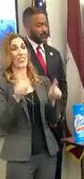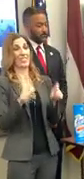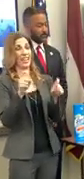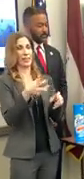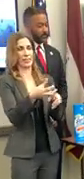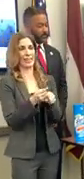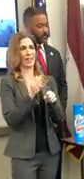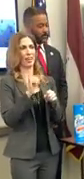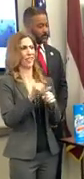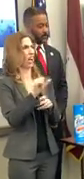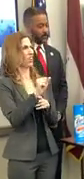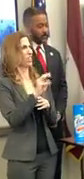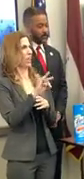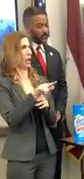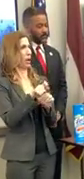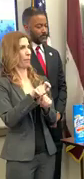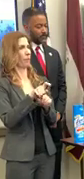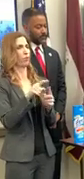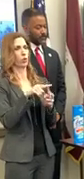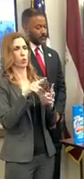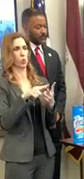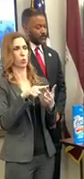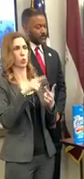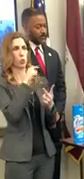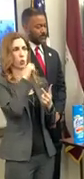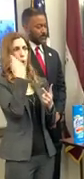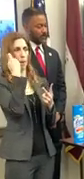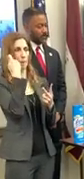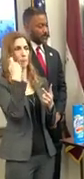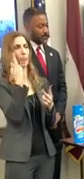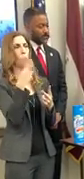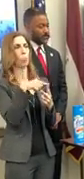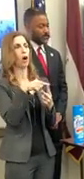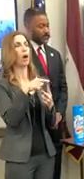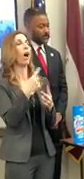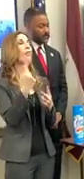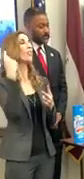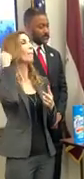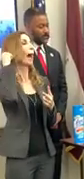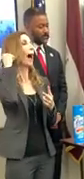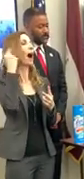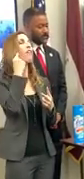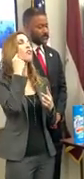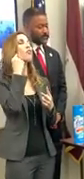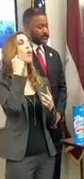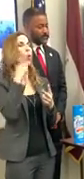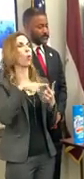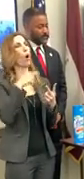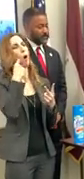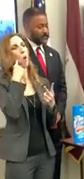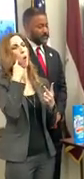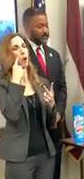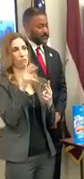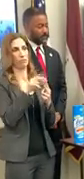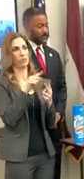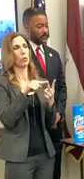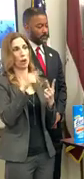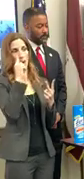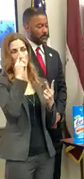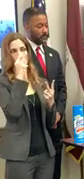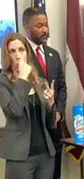of the samples are two swabs, one from either the back of the throat or the cheek, and one from the